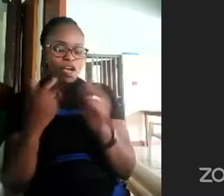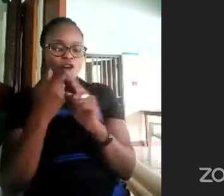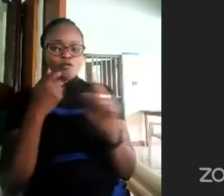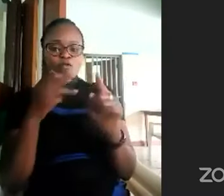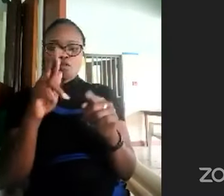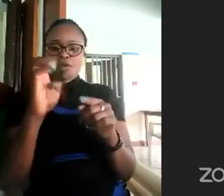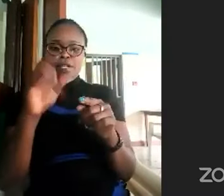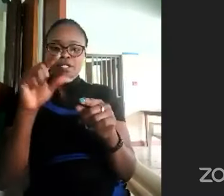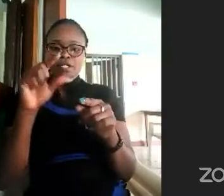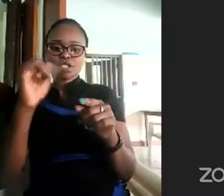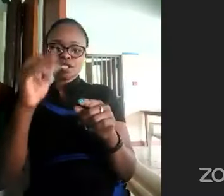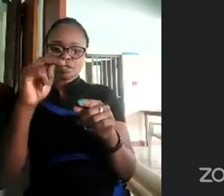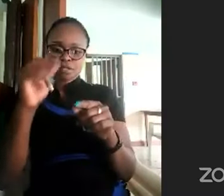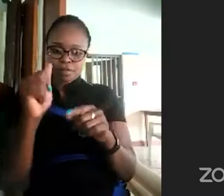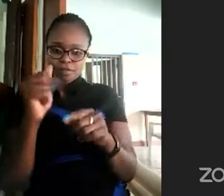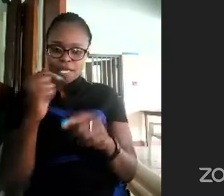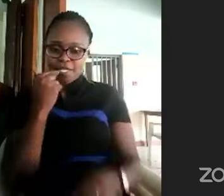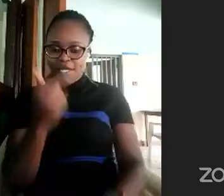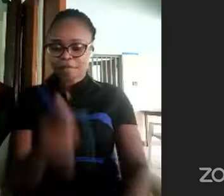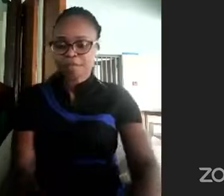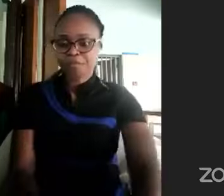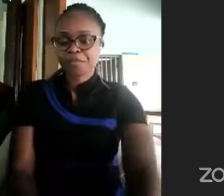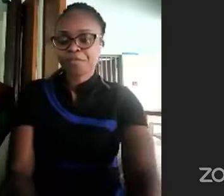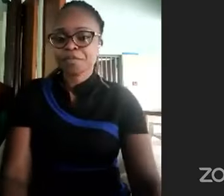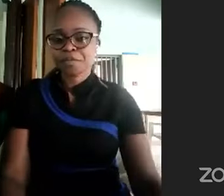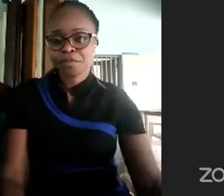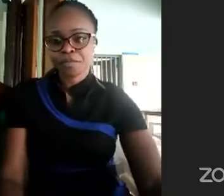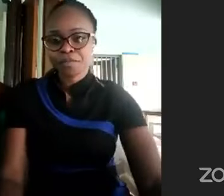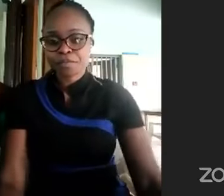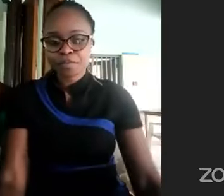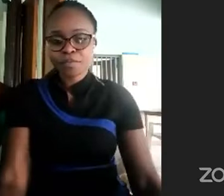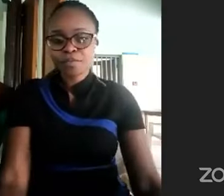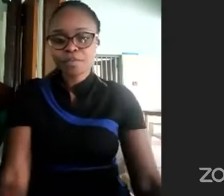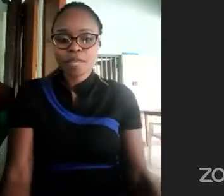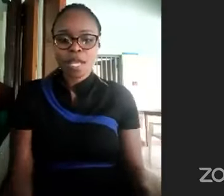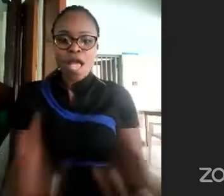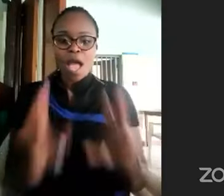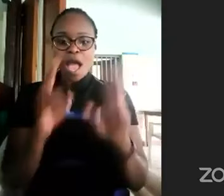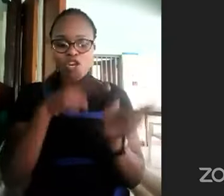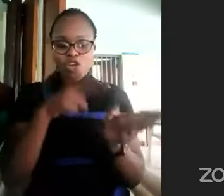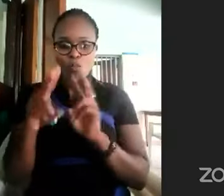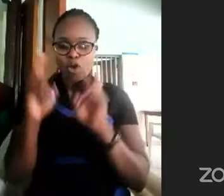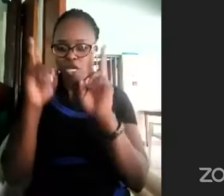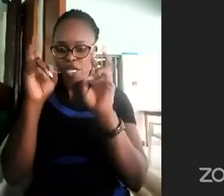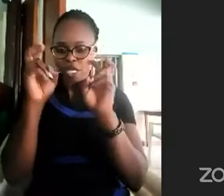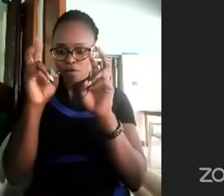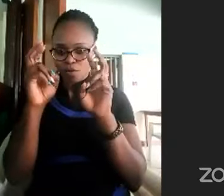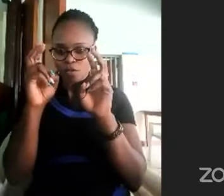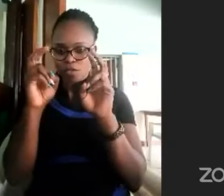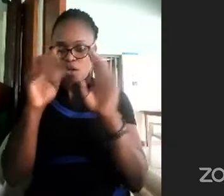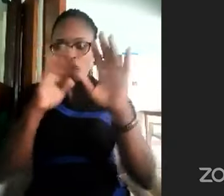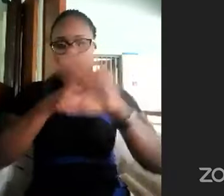said, normal, in quotes, we are all normal, Madam Vera. Maybe we say